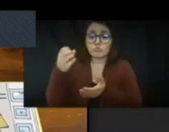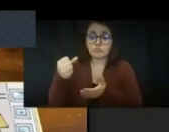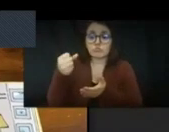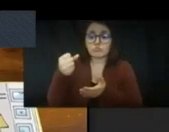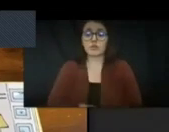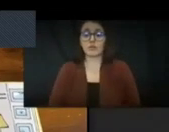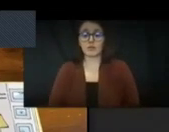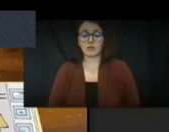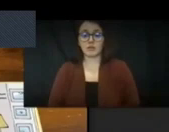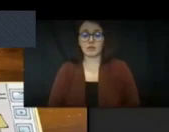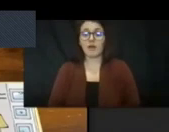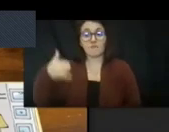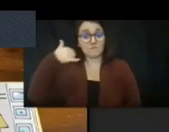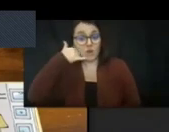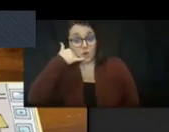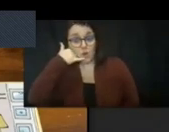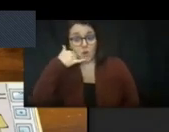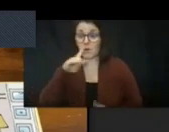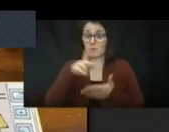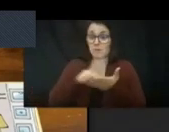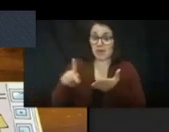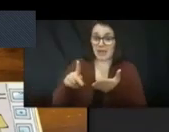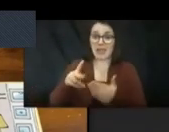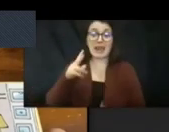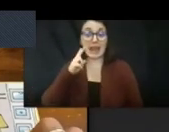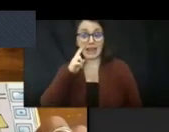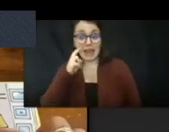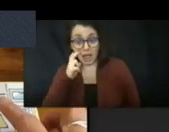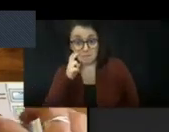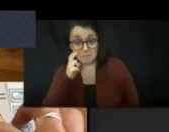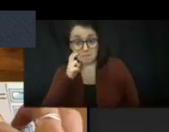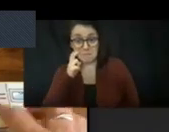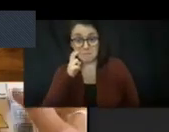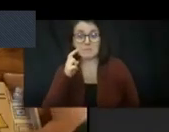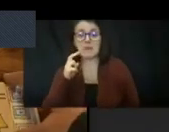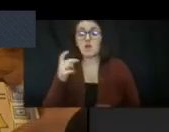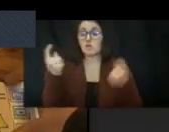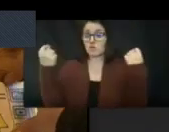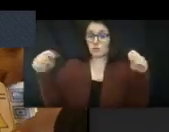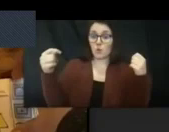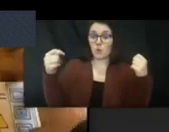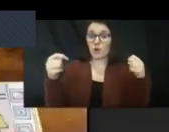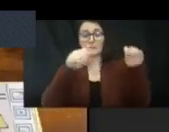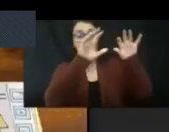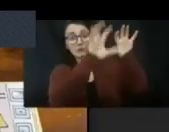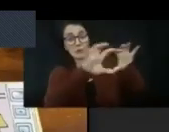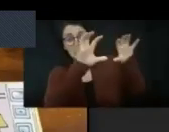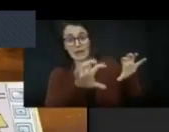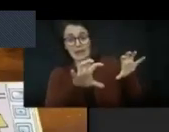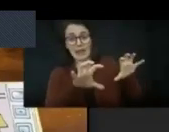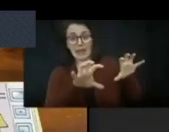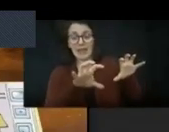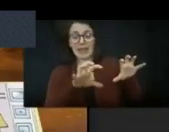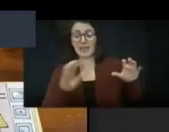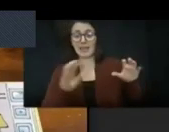a pen, gum, it's often wrapped in plastic, toys and curtains can,